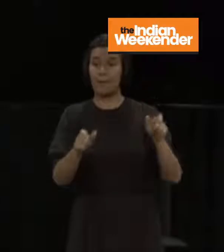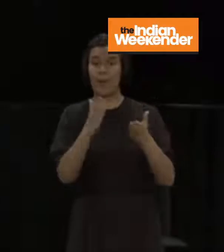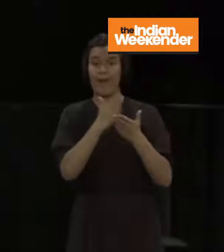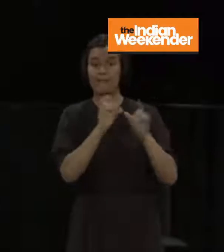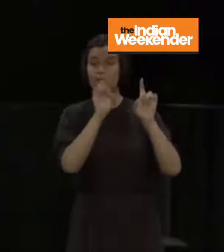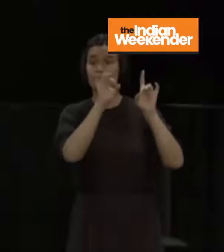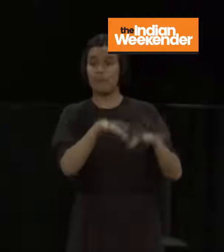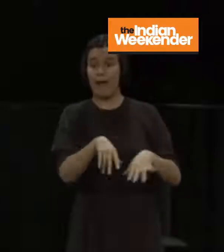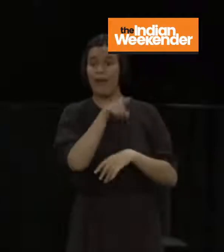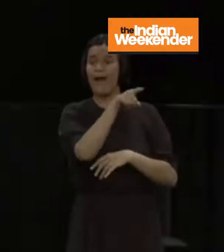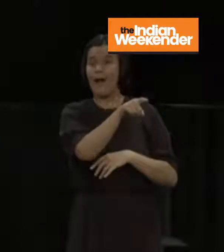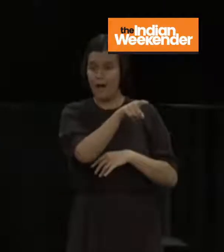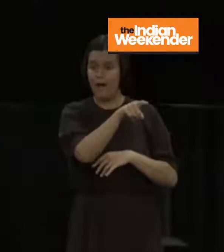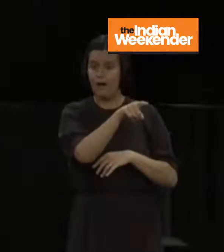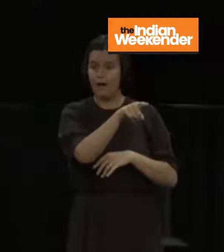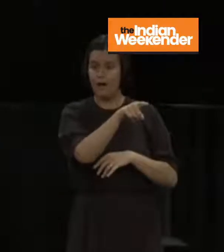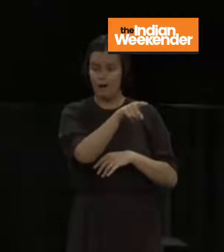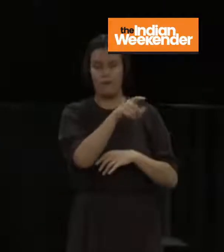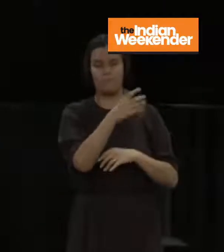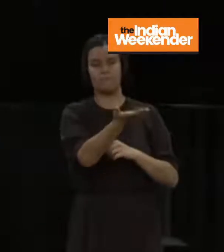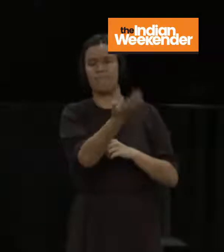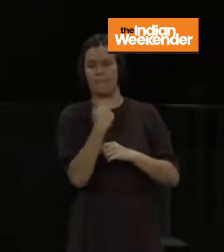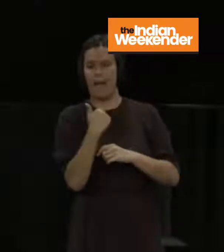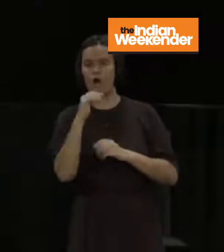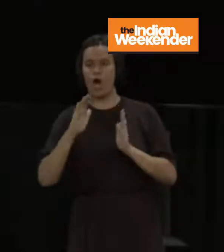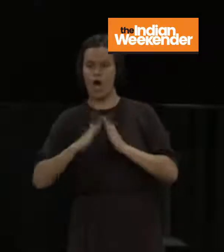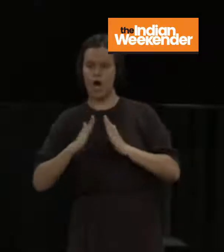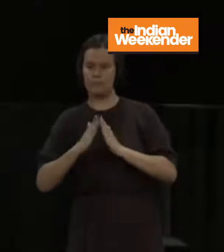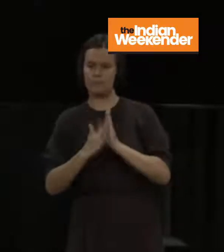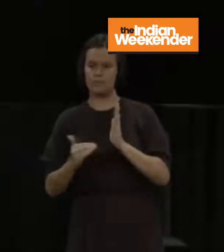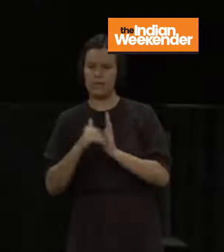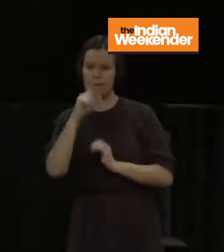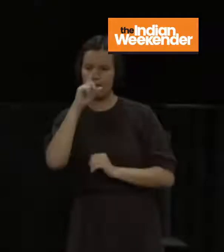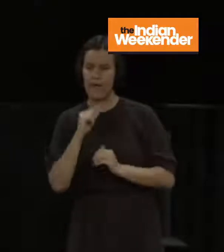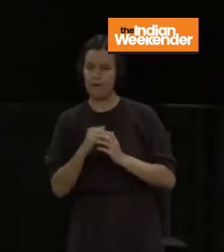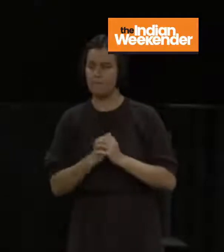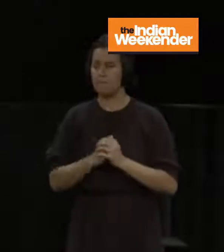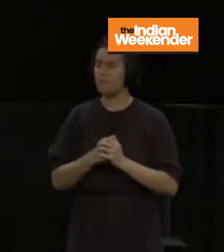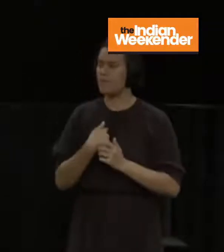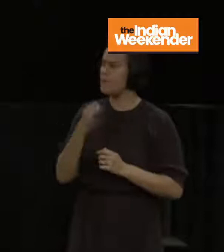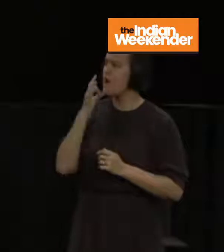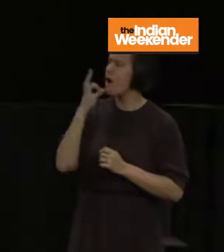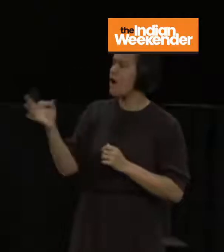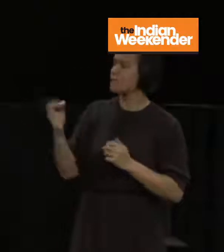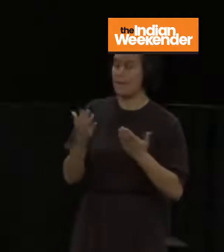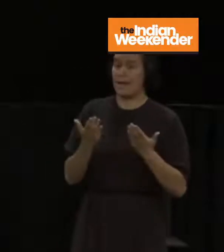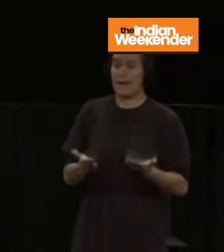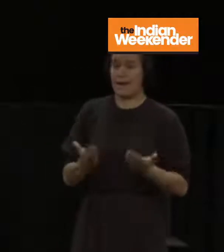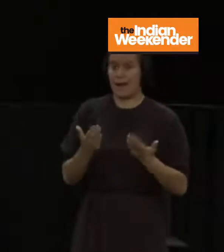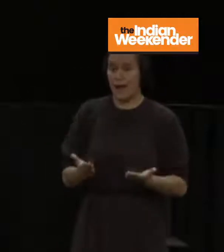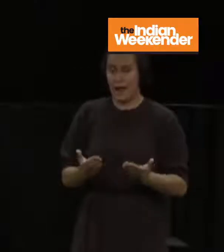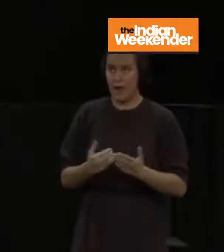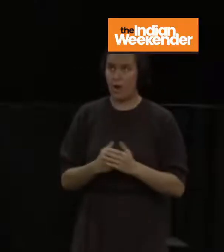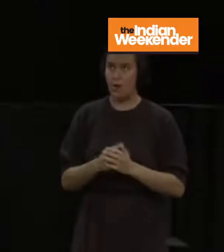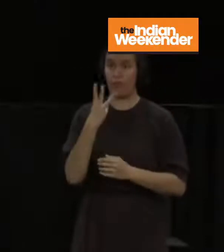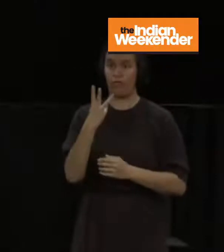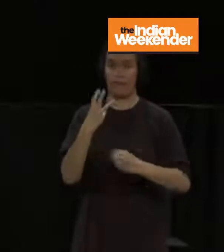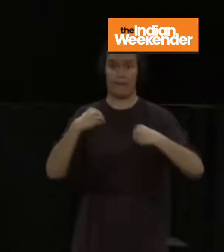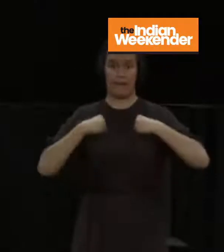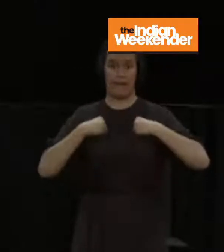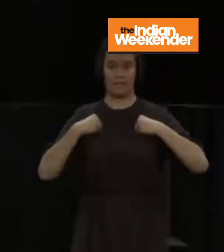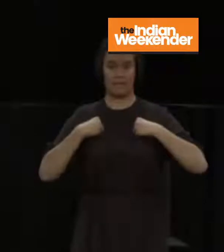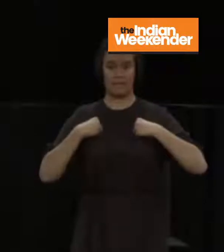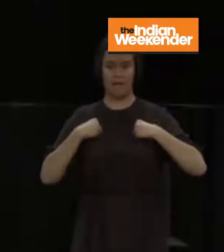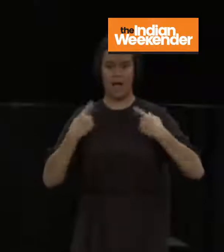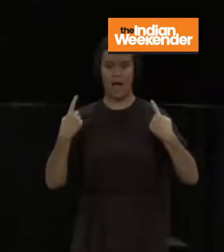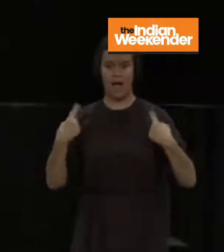got an ability to come here. Just on the rapid antigen testing question, at the moment there are only, as I understand it, 3 providers that are allowed, or 3 companies that are allowed to do